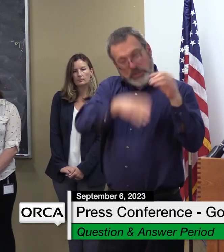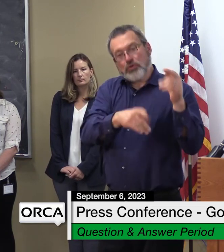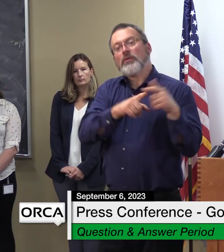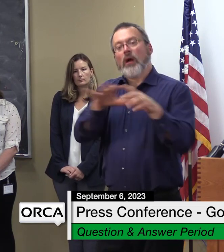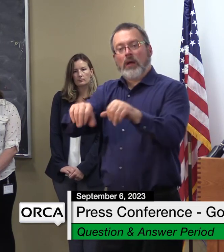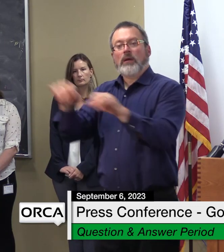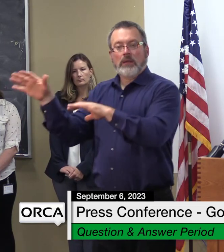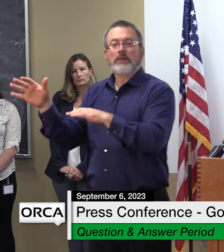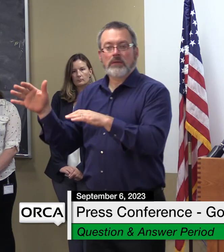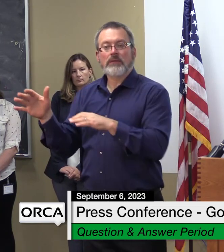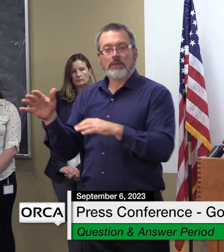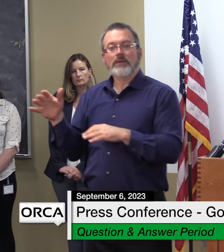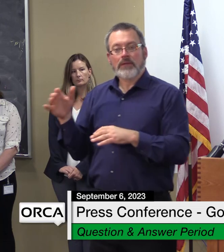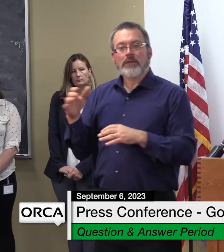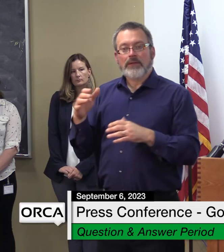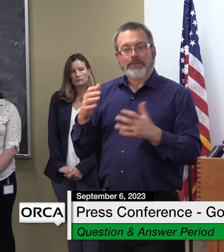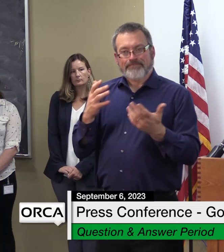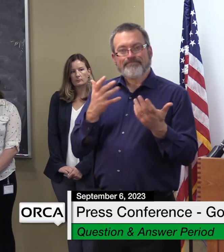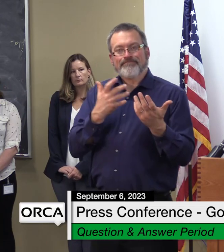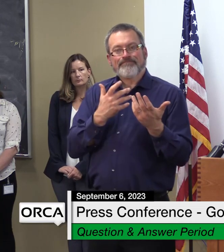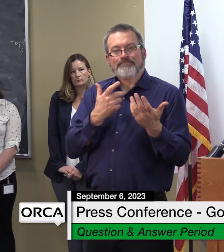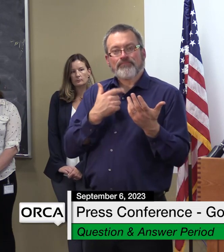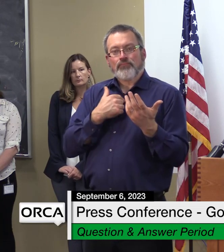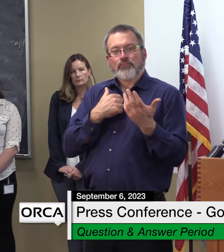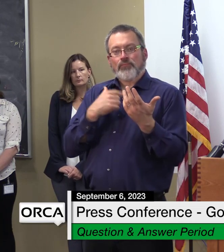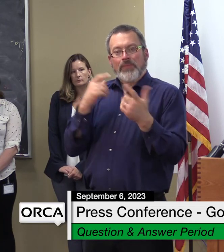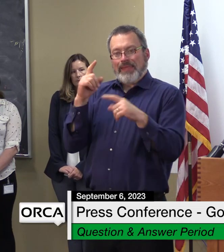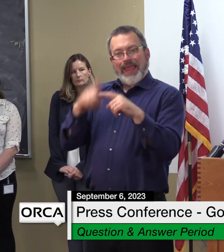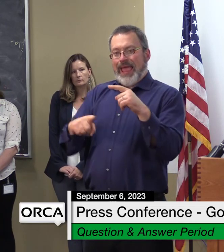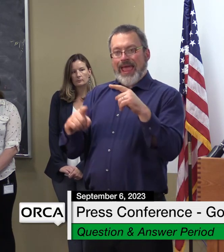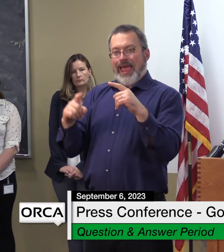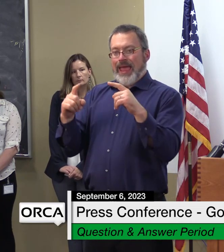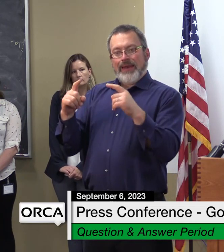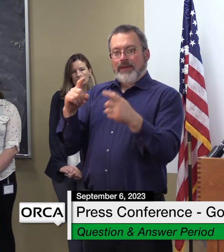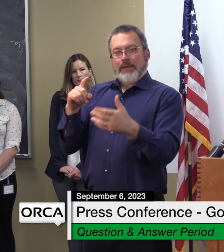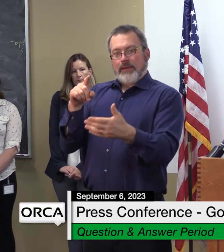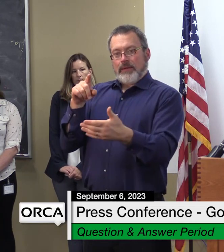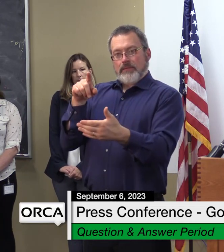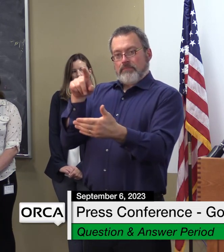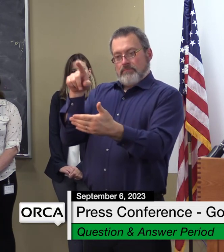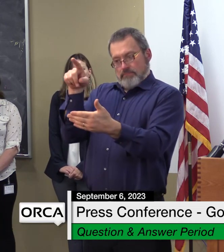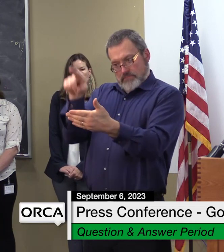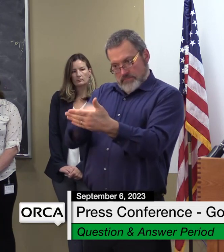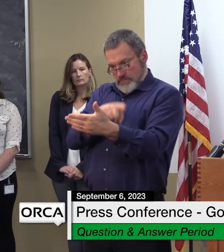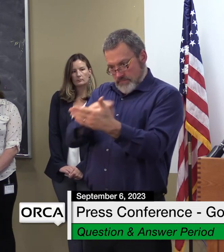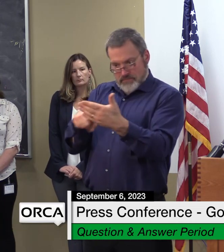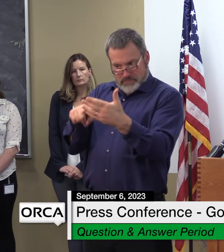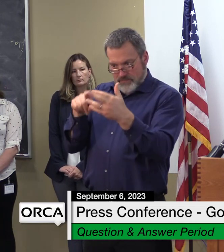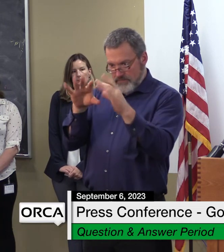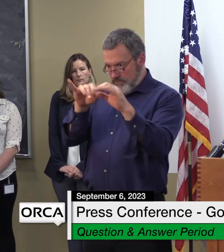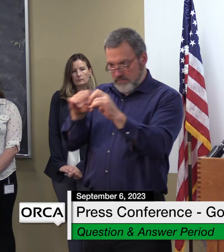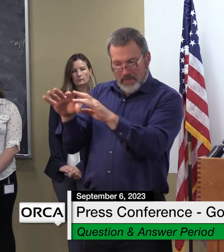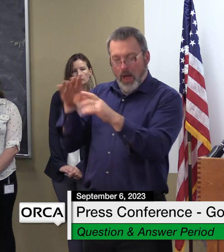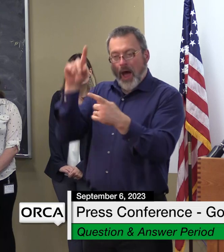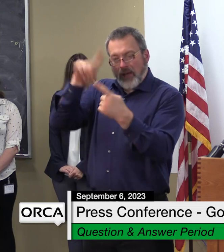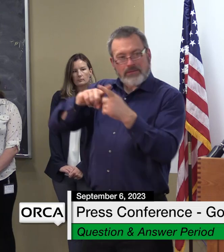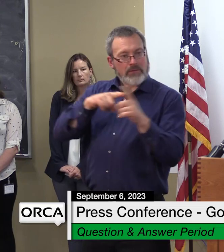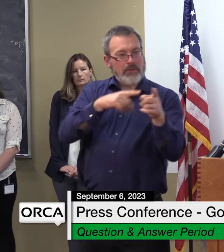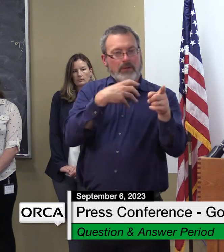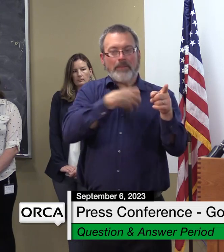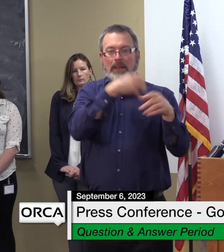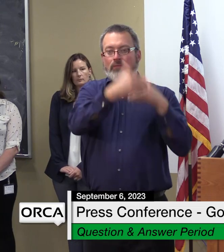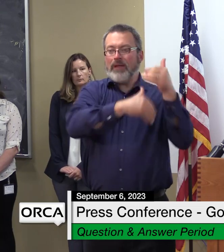them. But we can't deconstruct them until the FEMA appeal is complete. So that's one of the